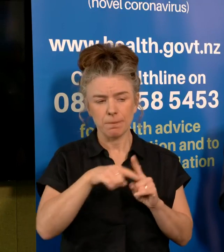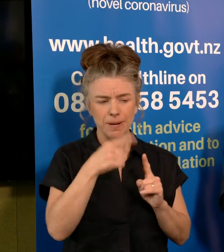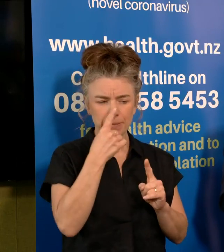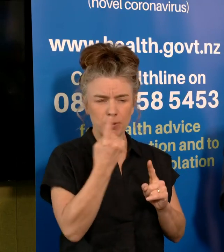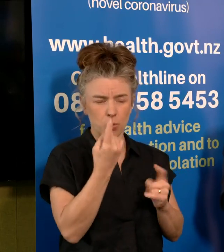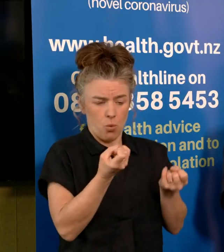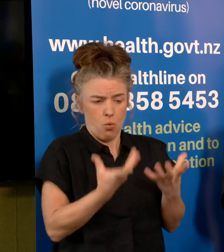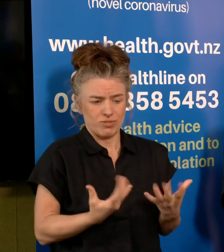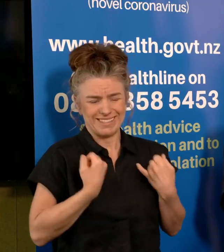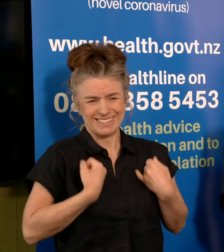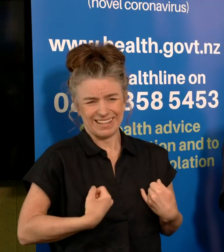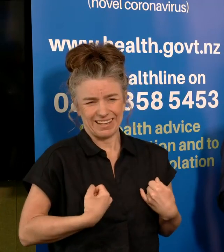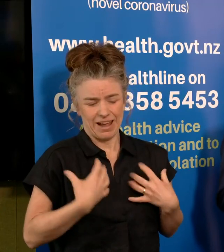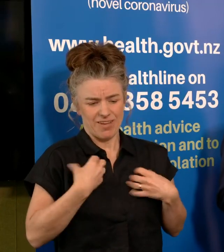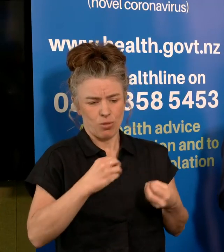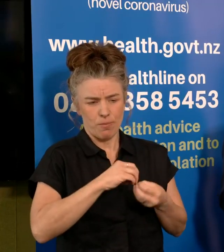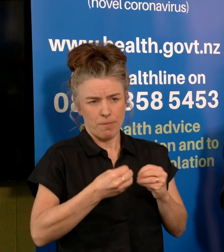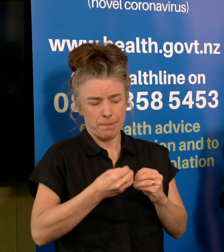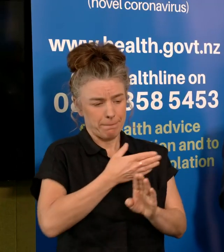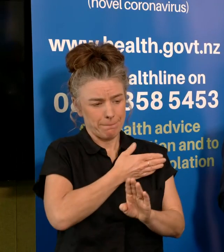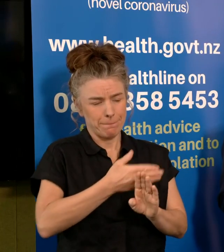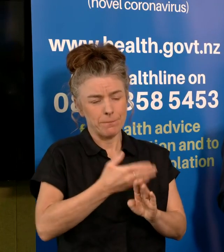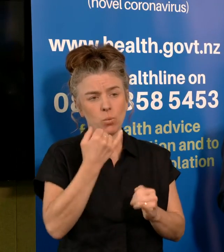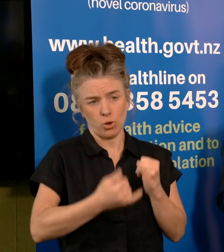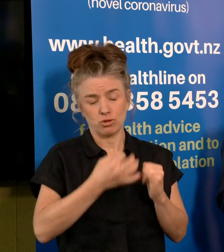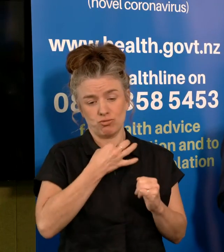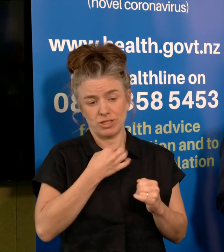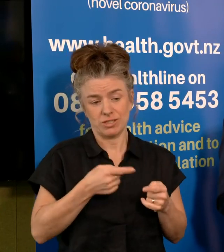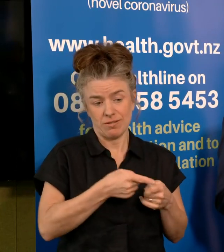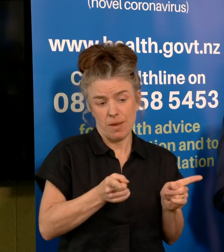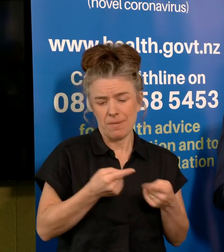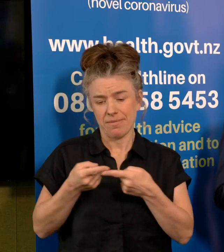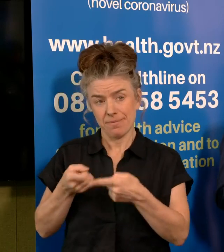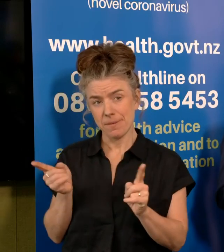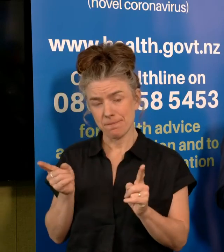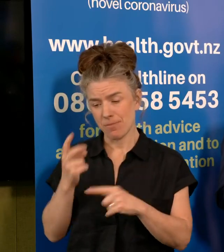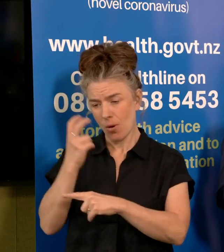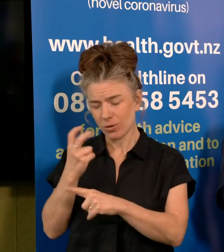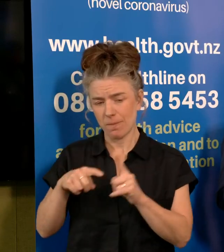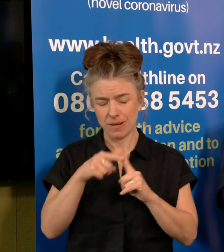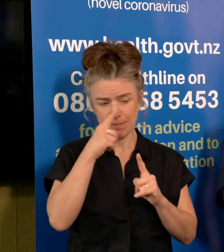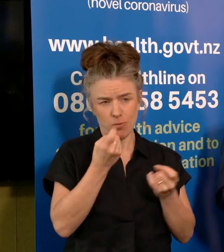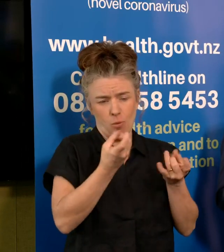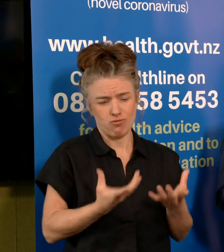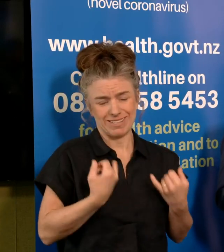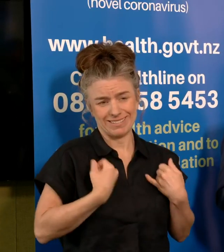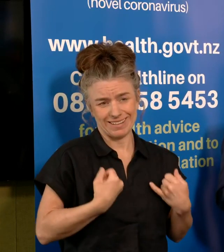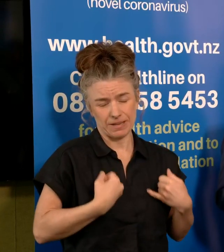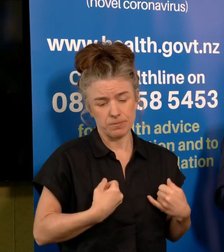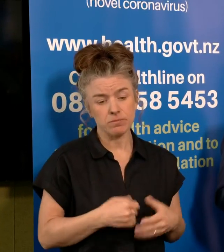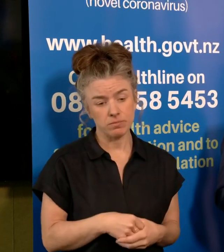pre-existing conditions. That seems to be very clear. They're at the highest risk of severe illness. So we'll be wanting to make